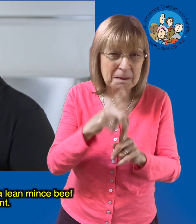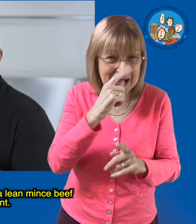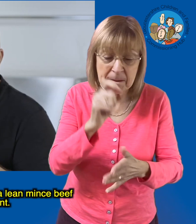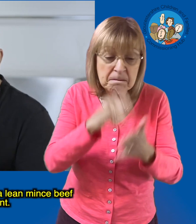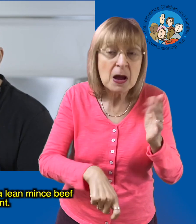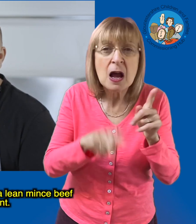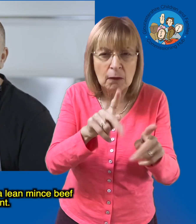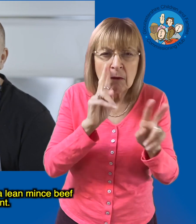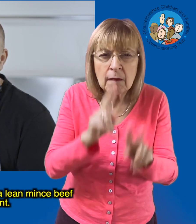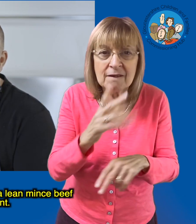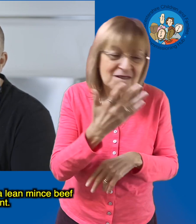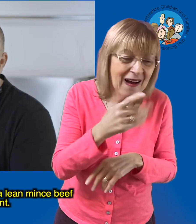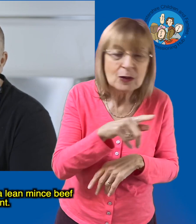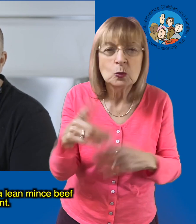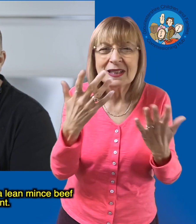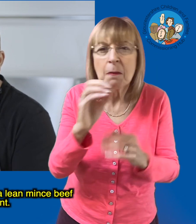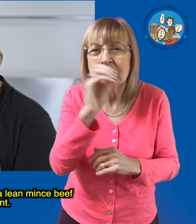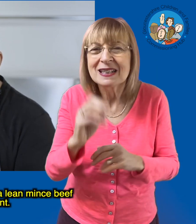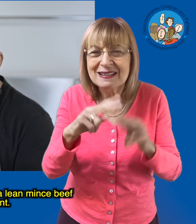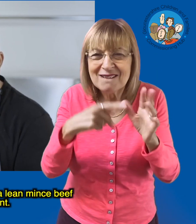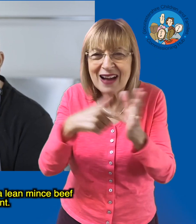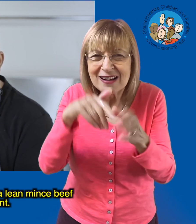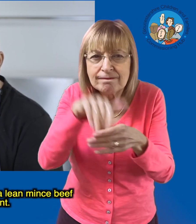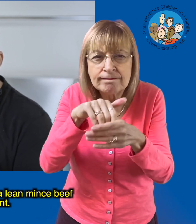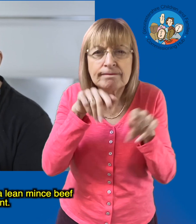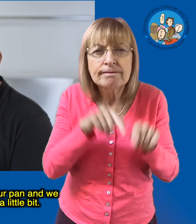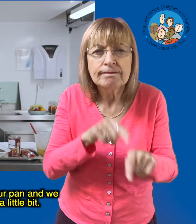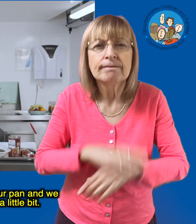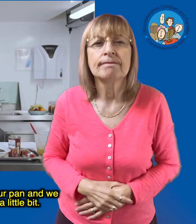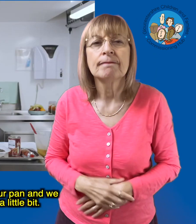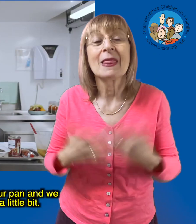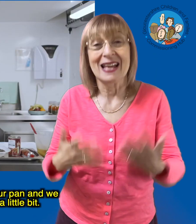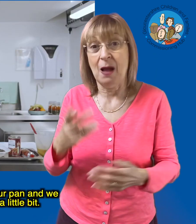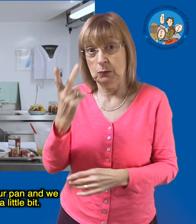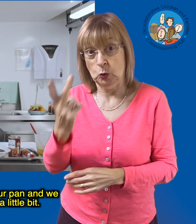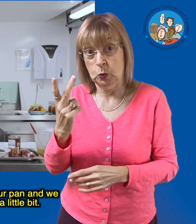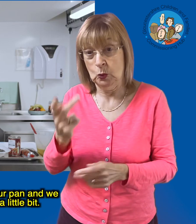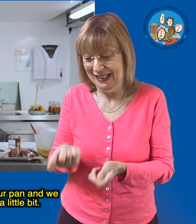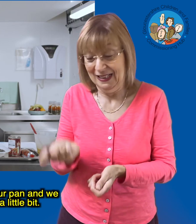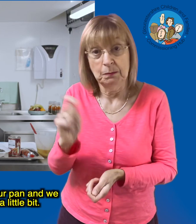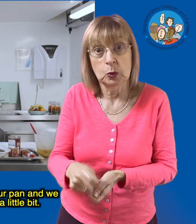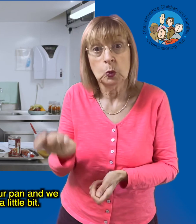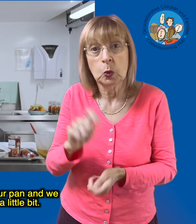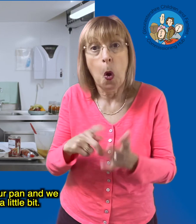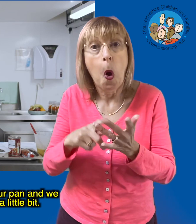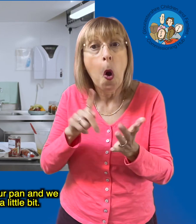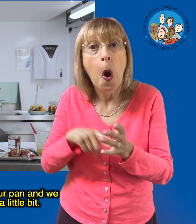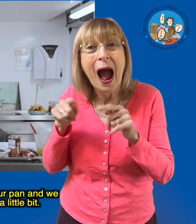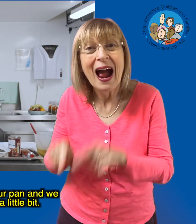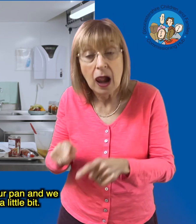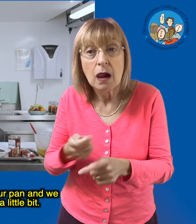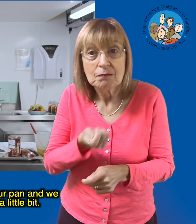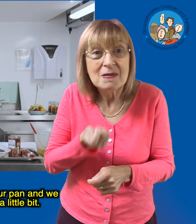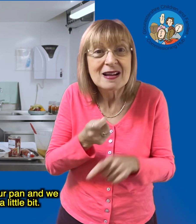you can get a lean minced beef, which is about 5 to 10% fat content. So first of all, 2 spoons of